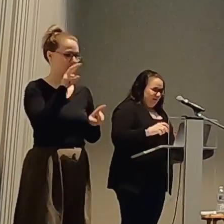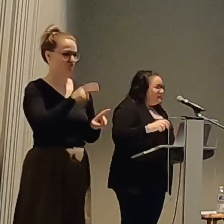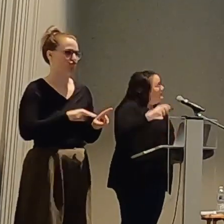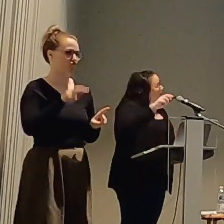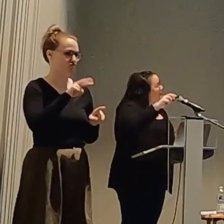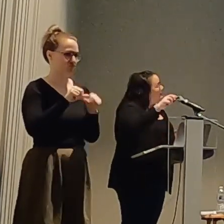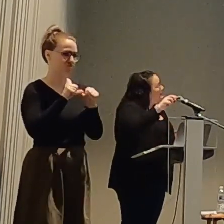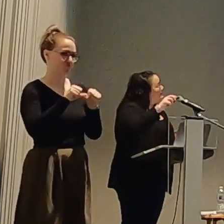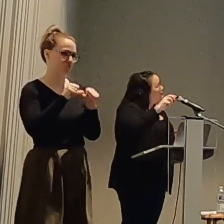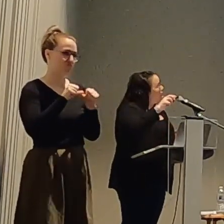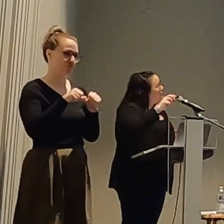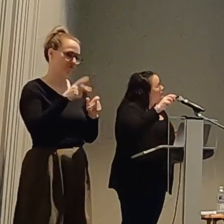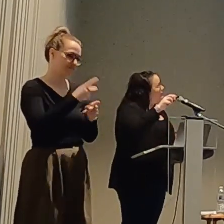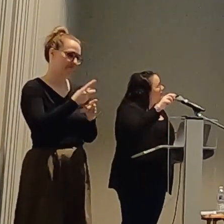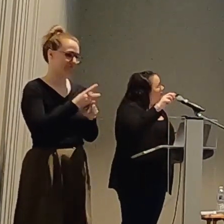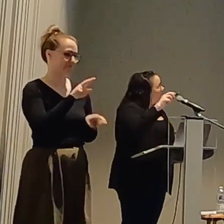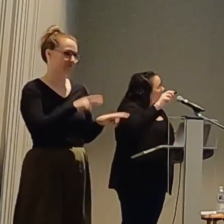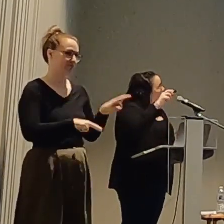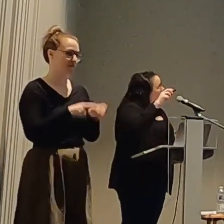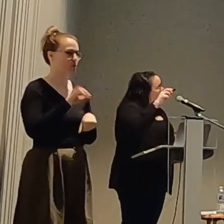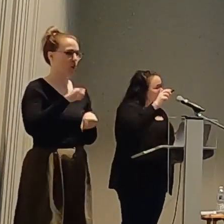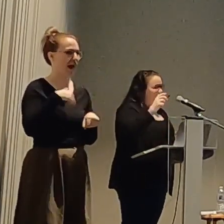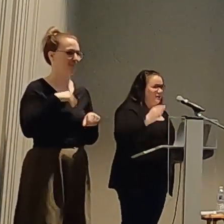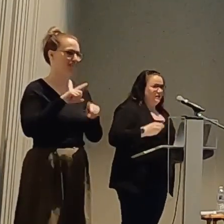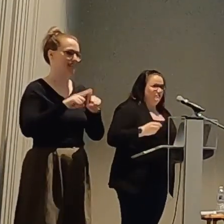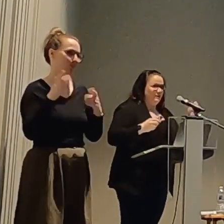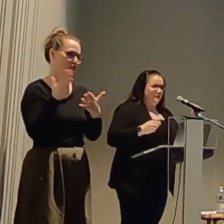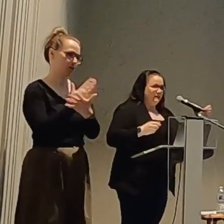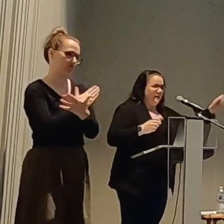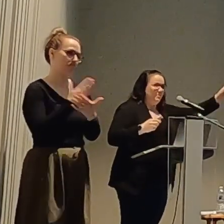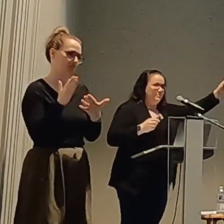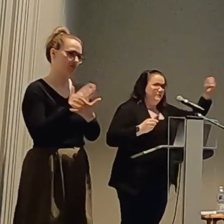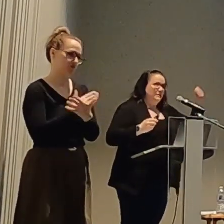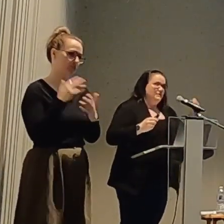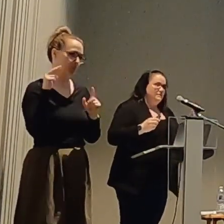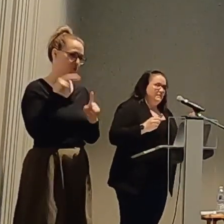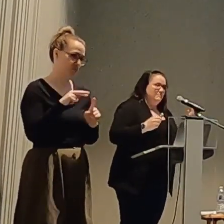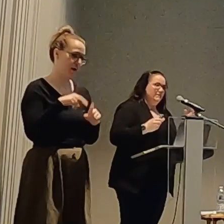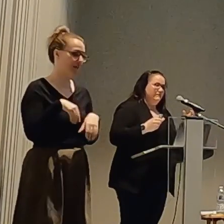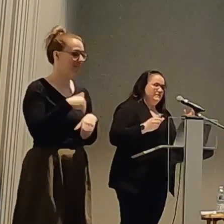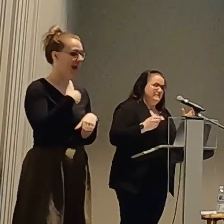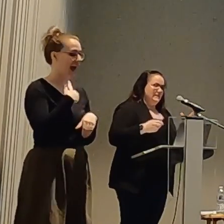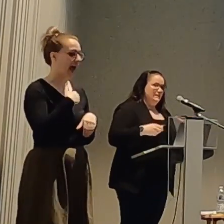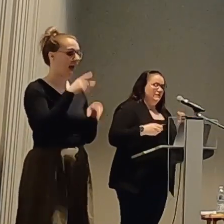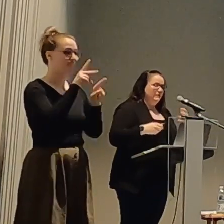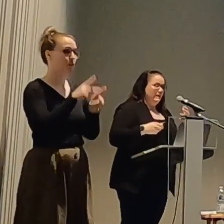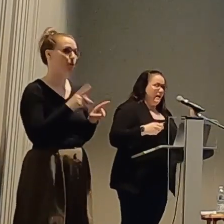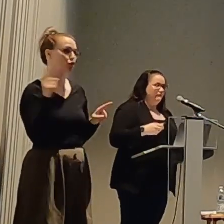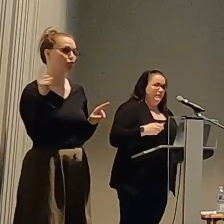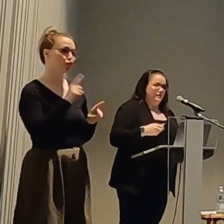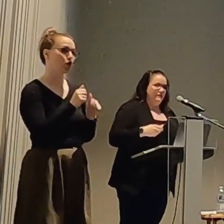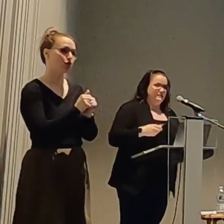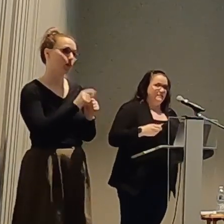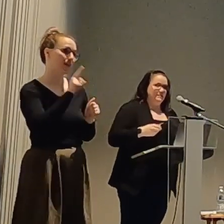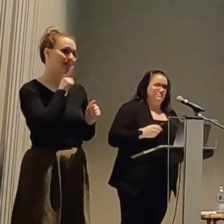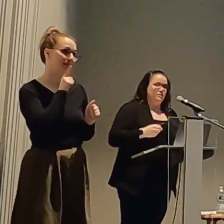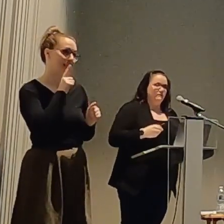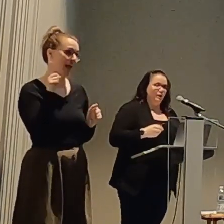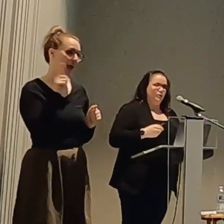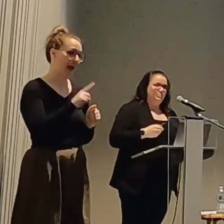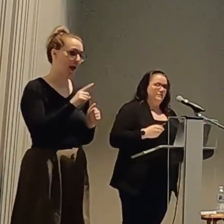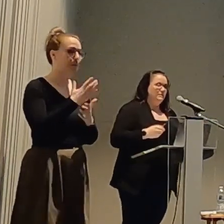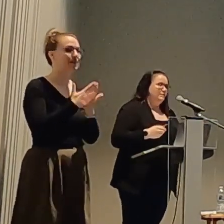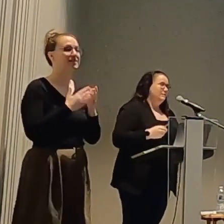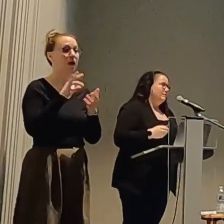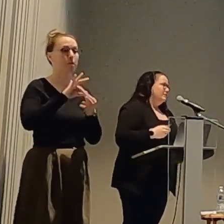there. This figure here kind of rushing in with a lamp, some have seen that figure as a symbol